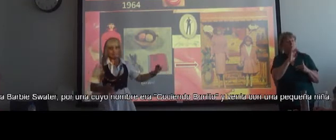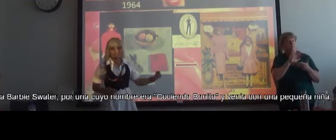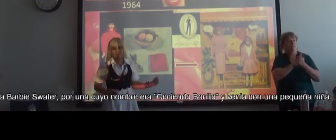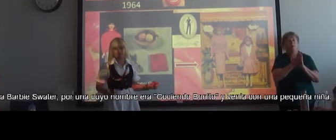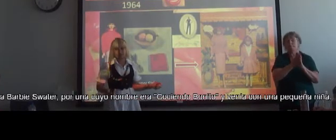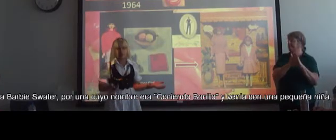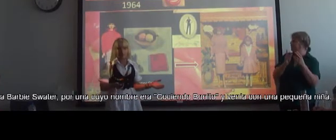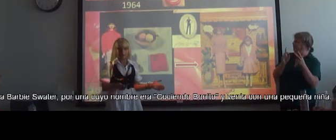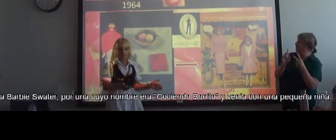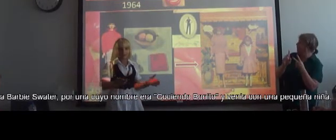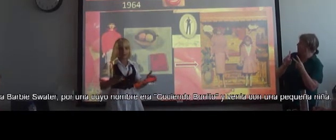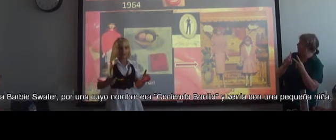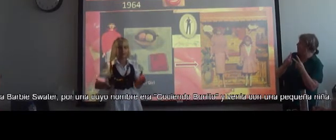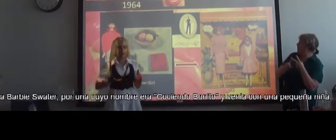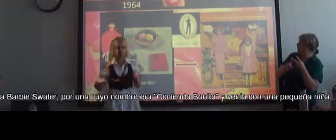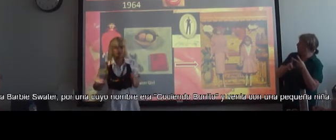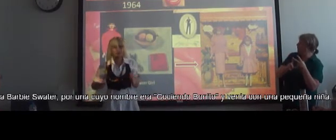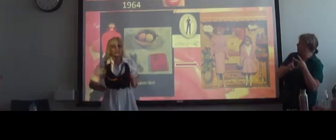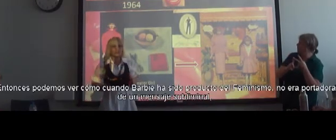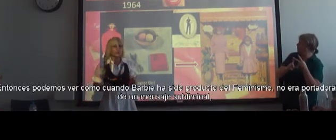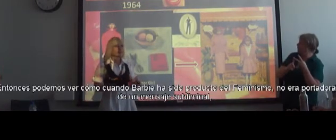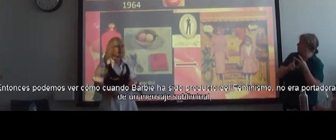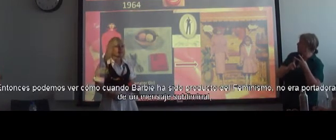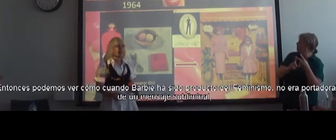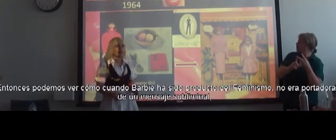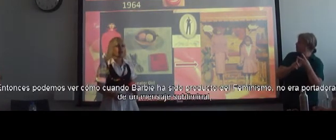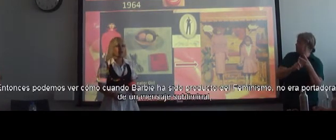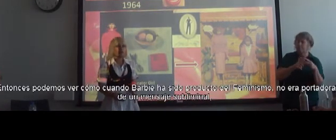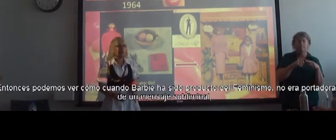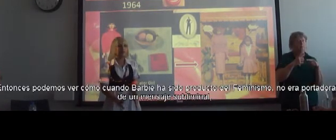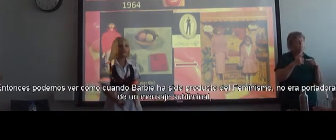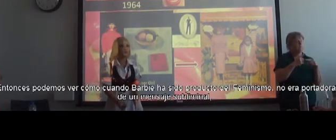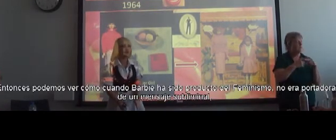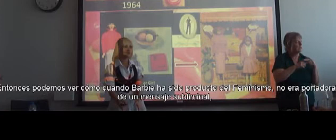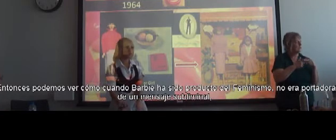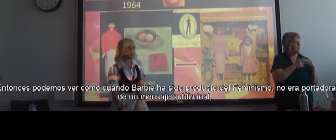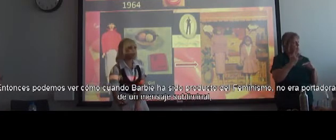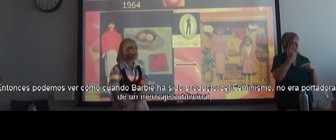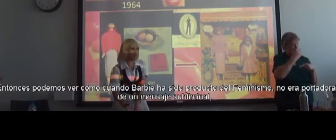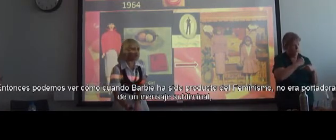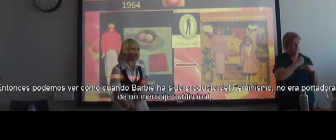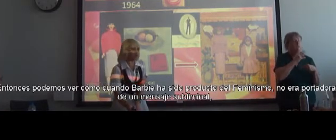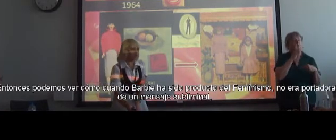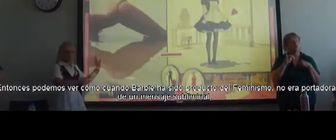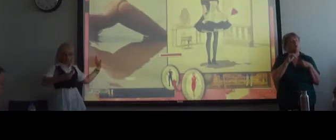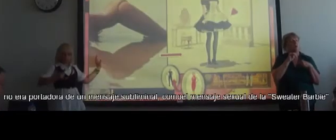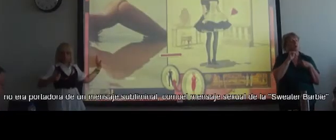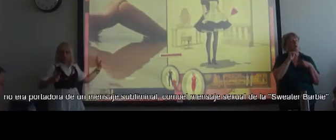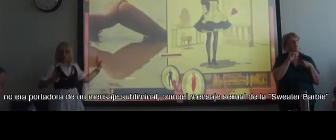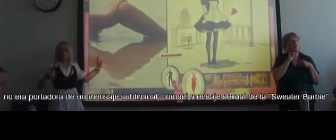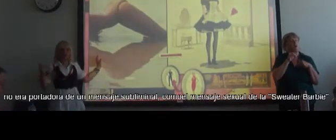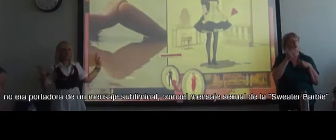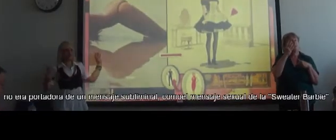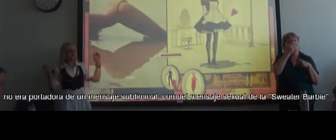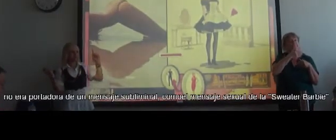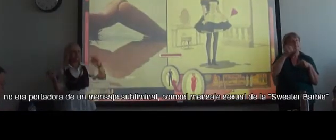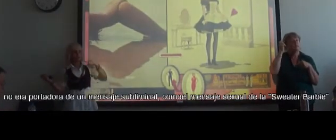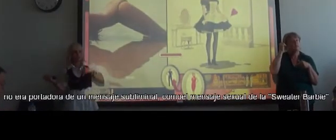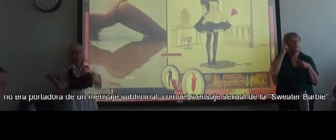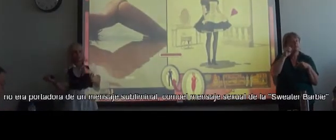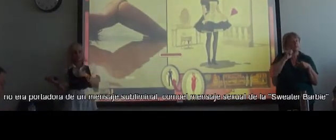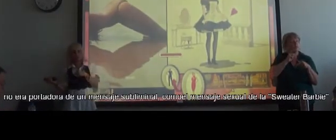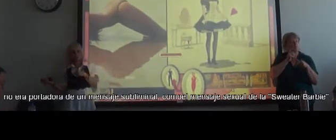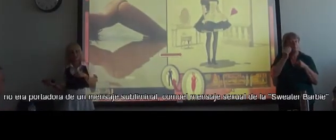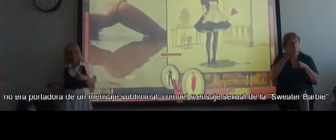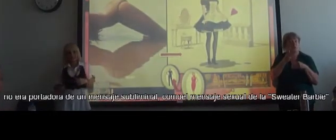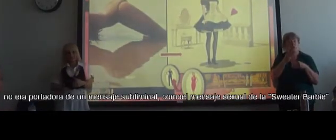name was Knitting Pretty and came with a little girl. So we can see how when Barbie's been approached of feminism, that was not subliminal like the